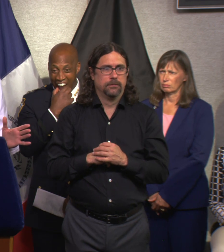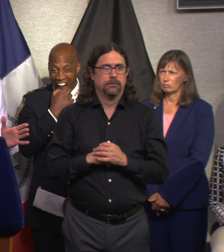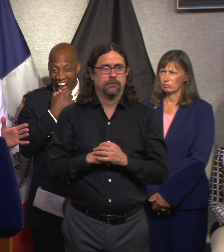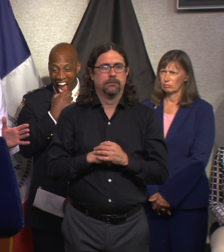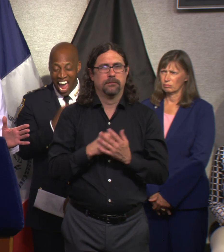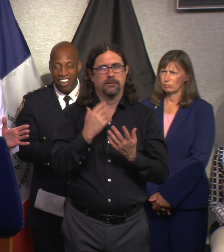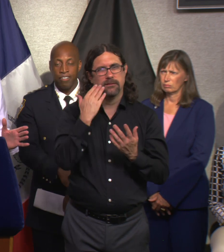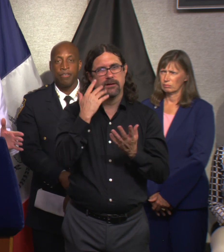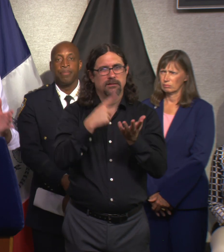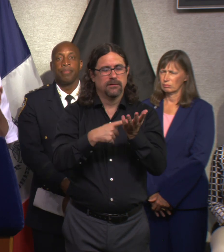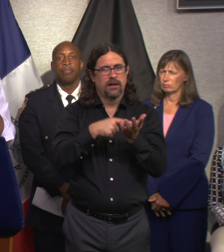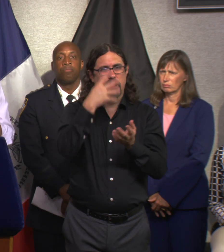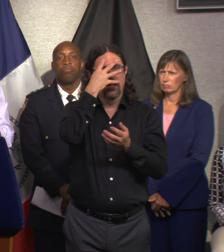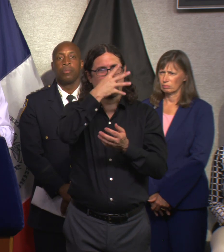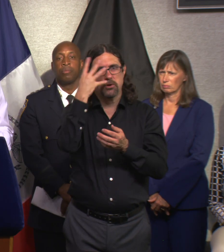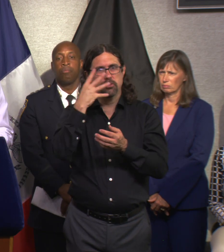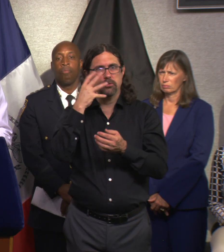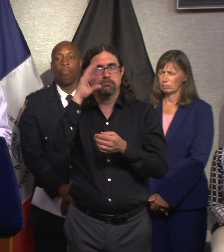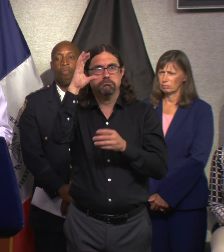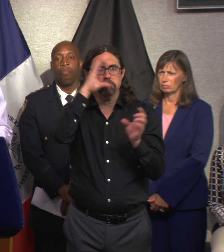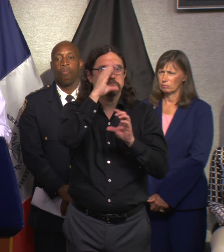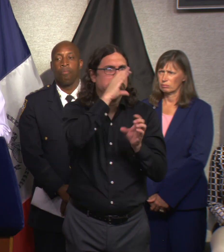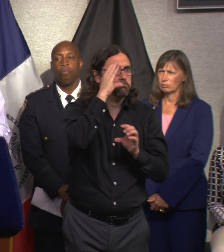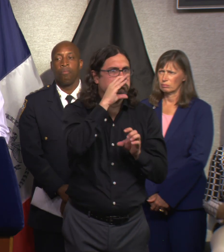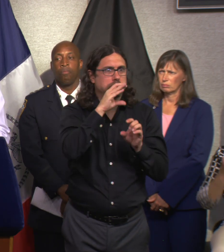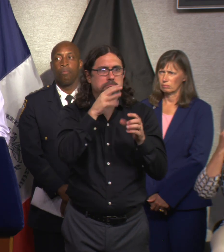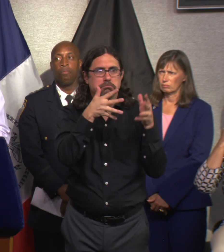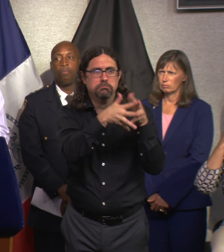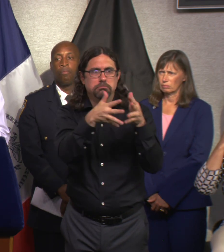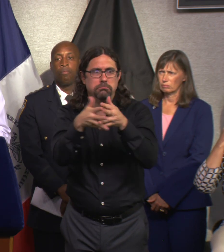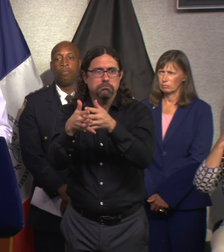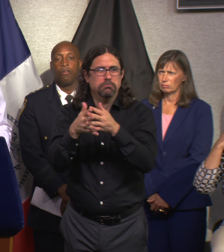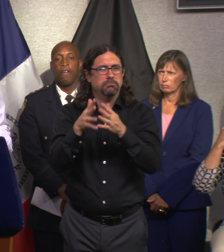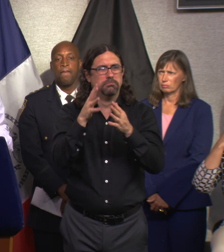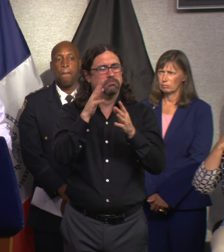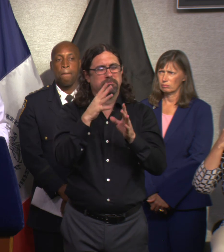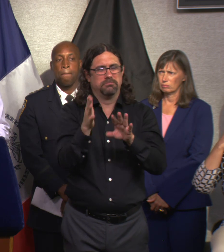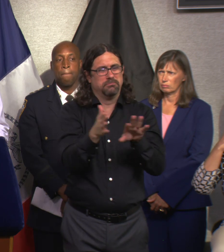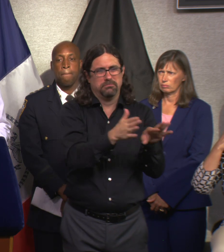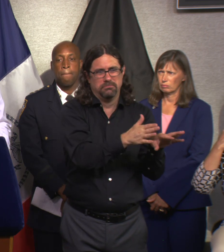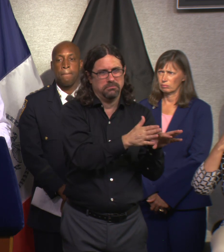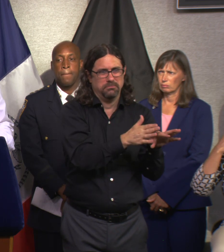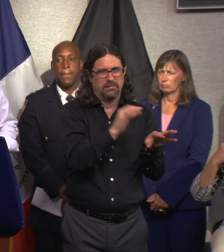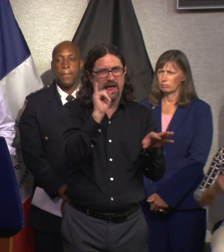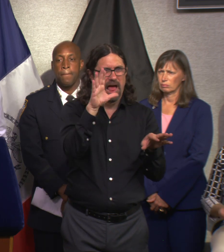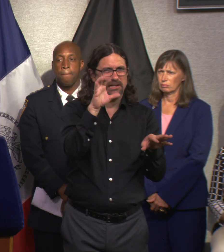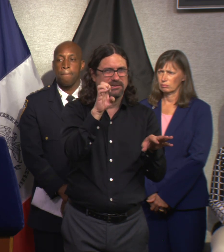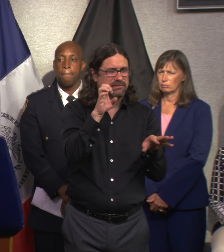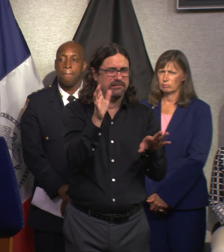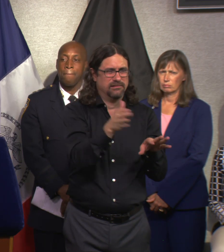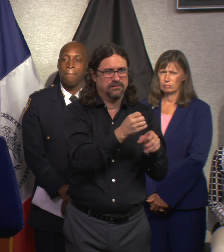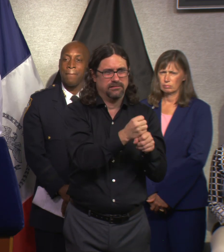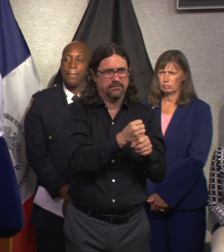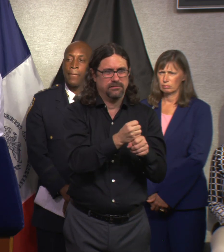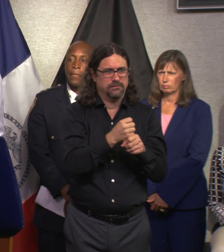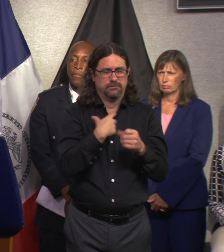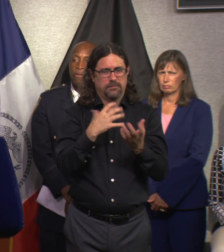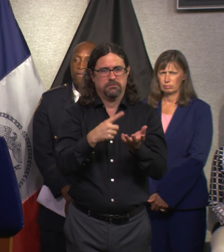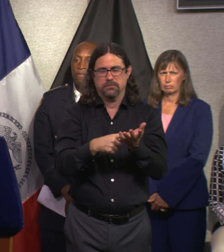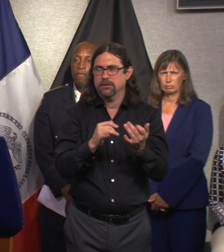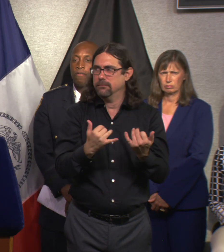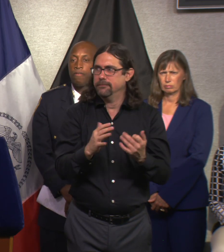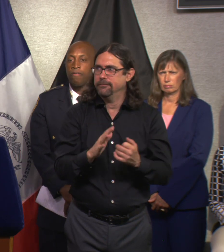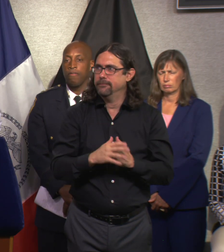see anything huge happening here. I'm much more concerned right now about the health of people in the middle of a heat emergency. Who has not gone? Anyone's not